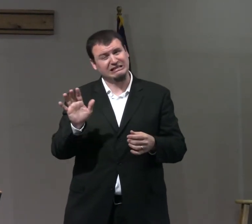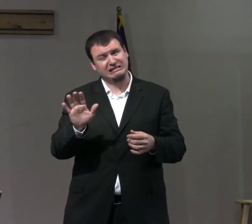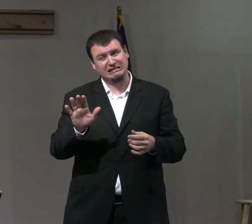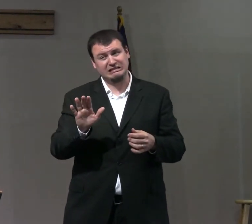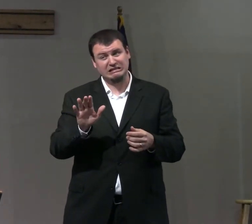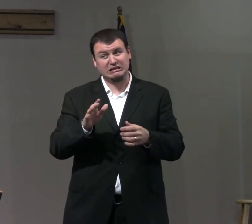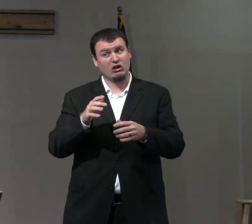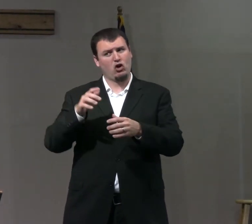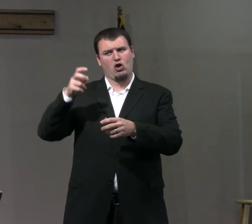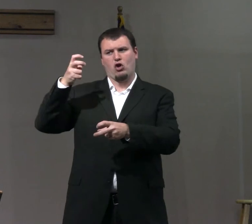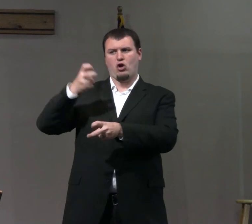big discussions?